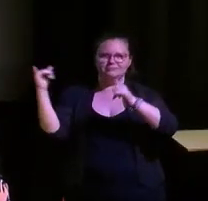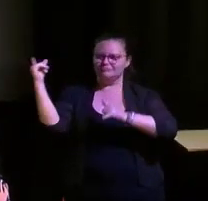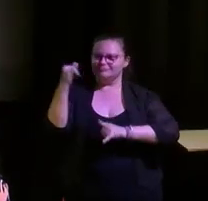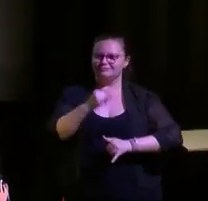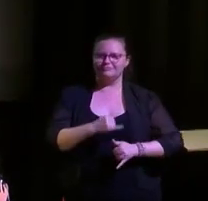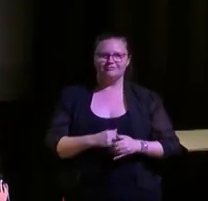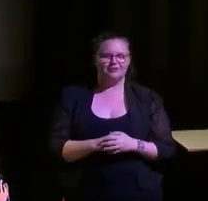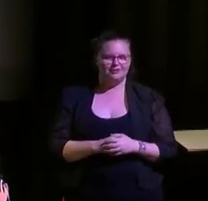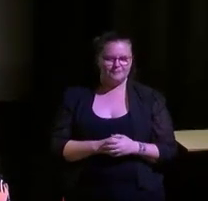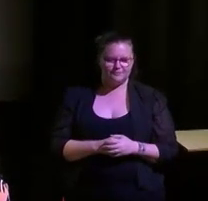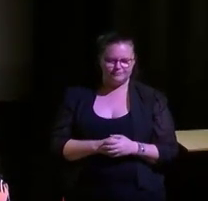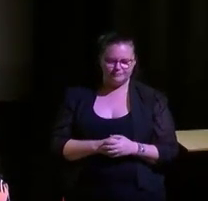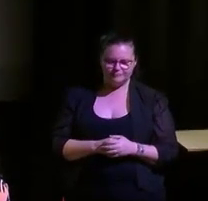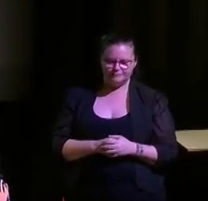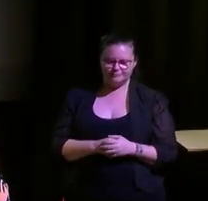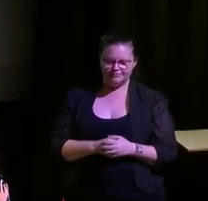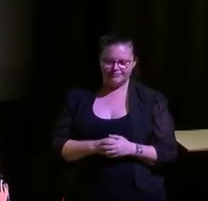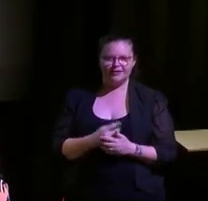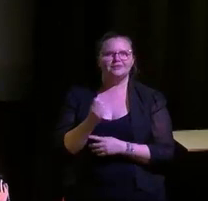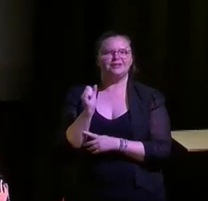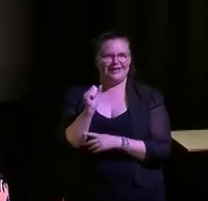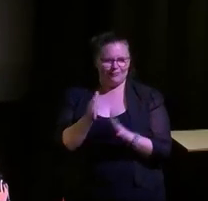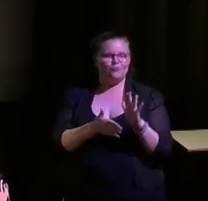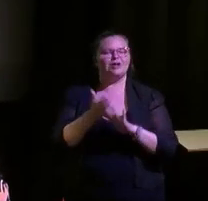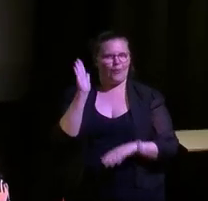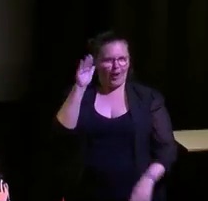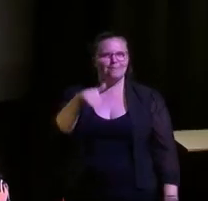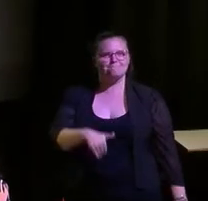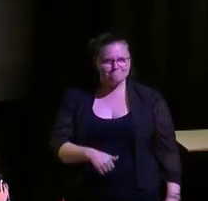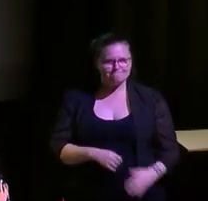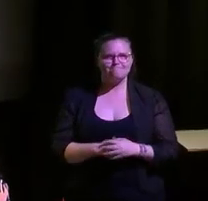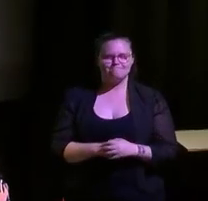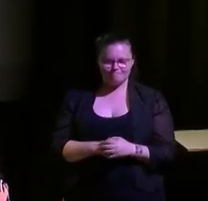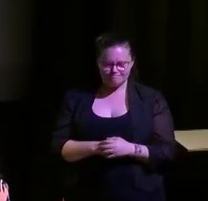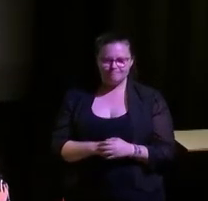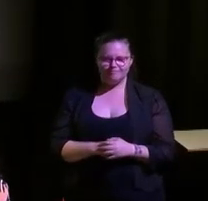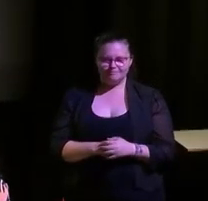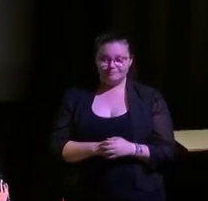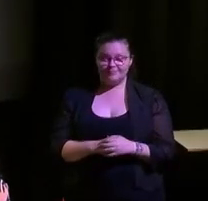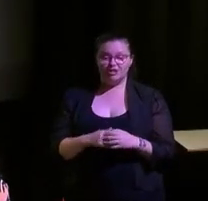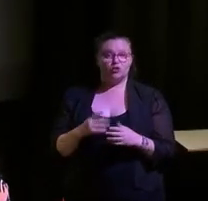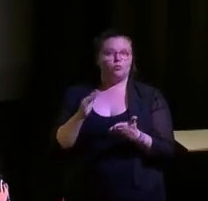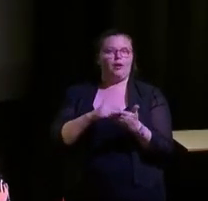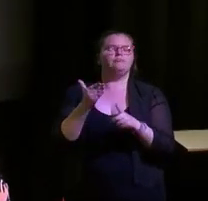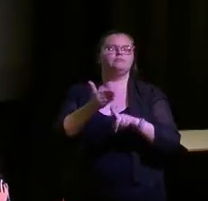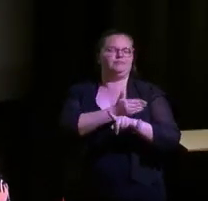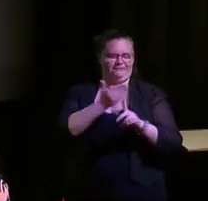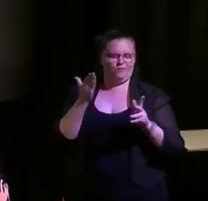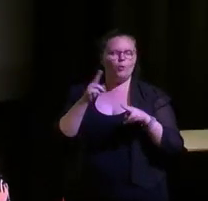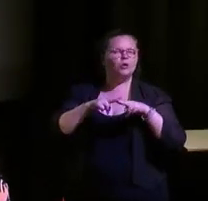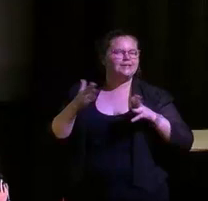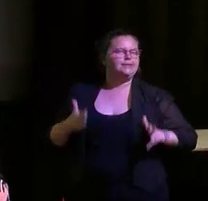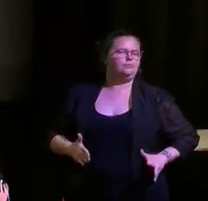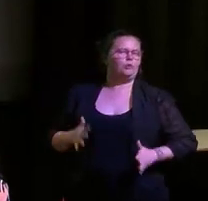it was that whole thing of like, yep, we're going home. And we got there before Dad's body came. And